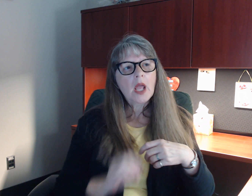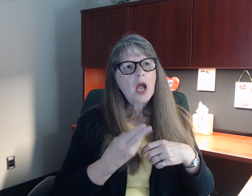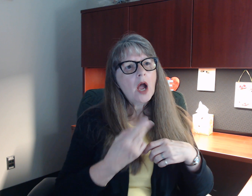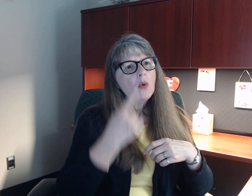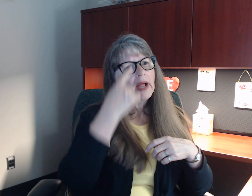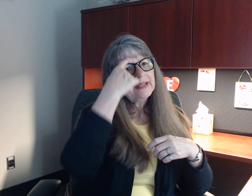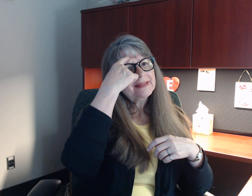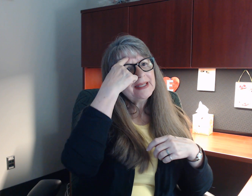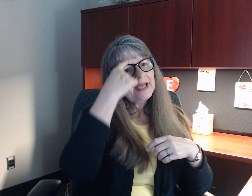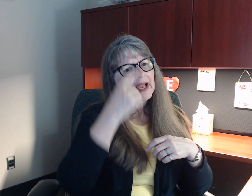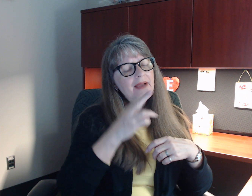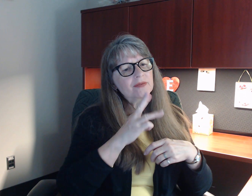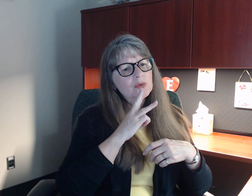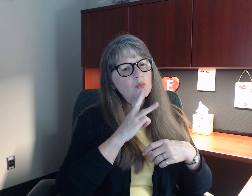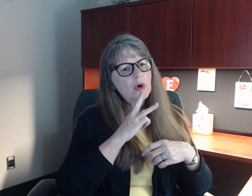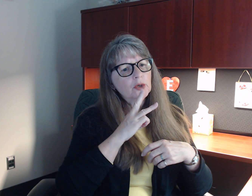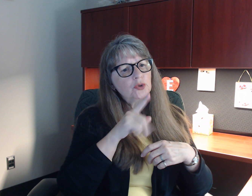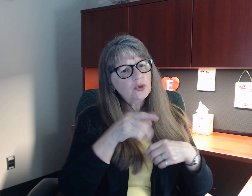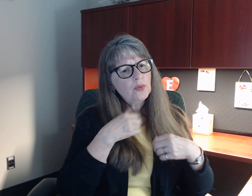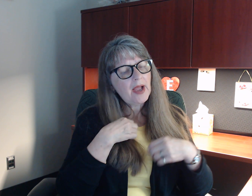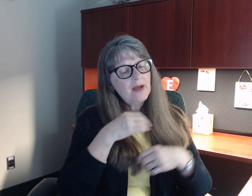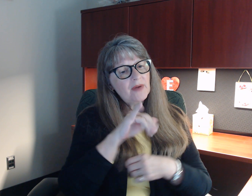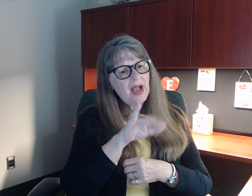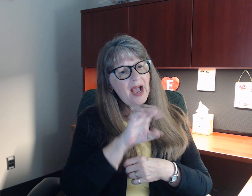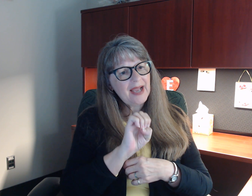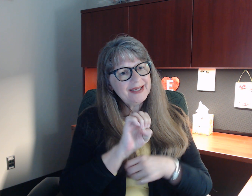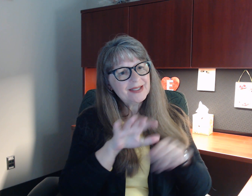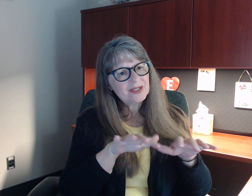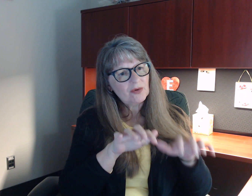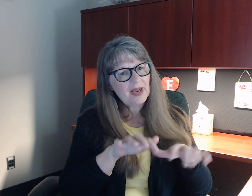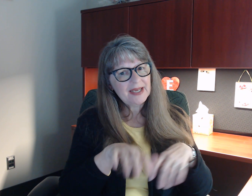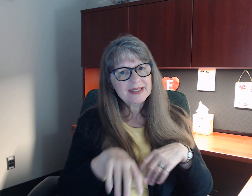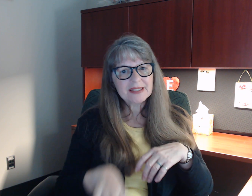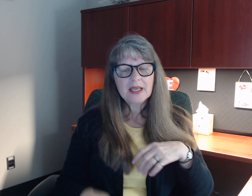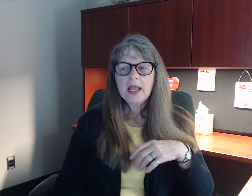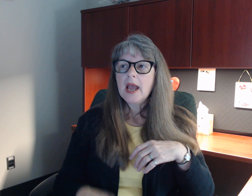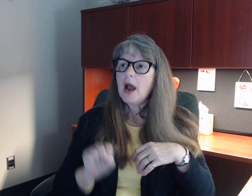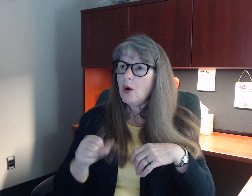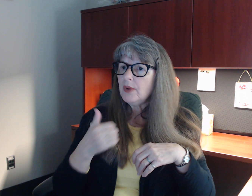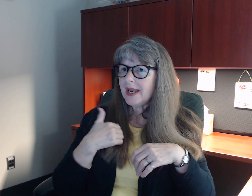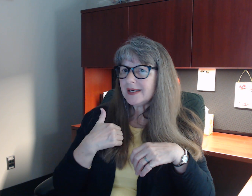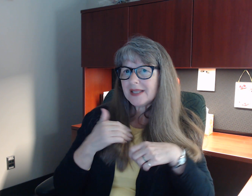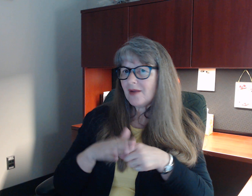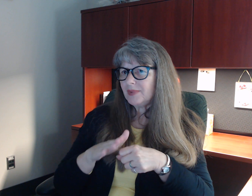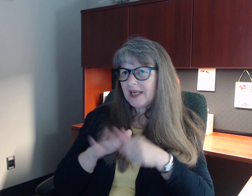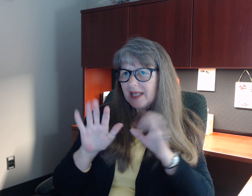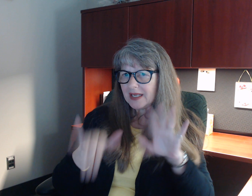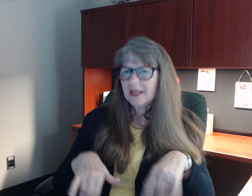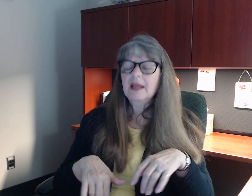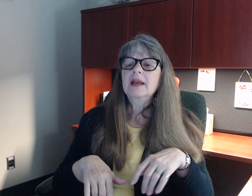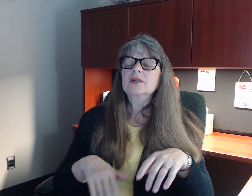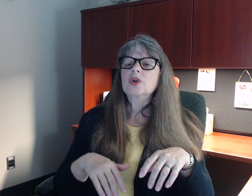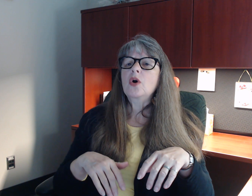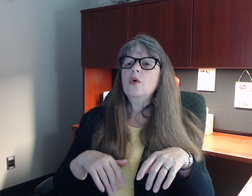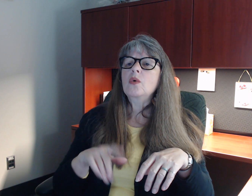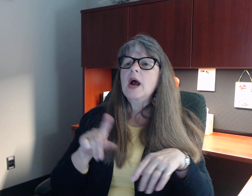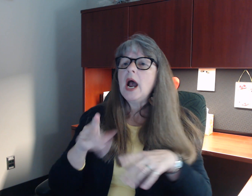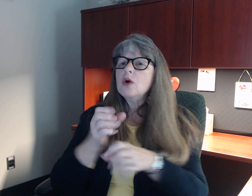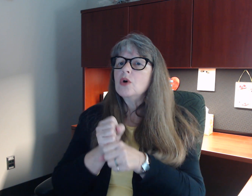Oh, well, I think I have some water. Do you have ice or ice? Oh, yes, I have plenty. So I'll go and